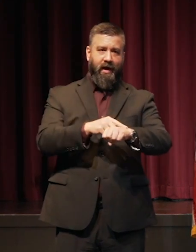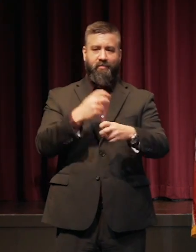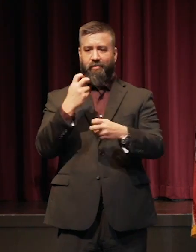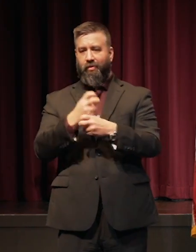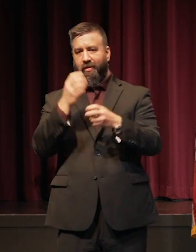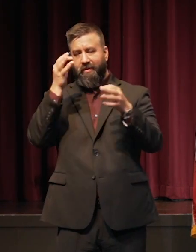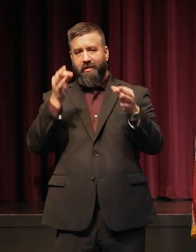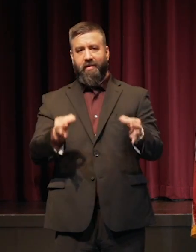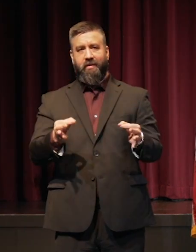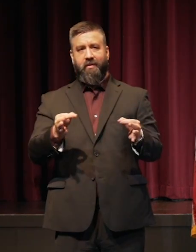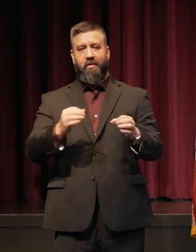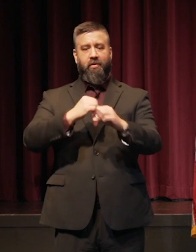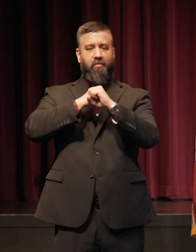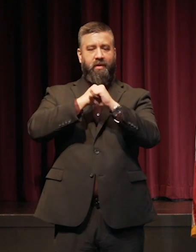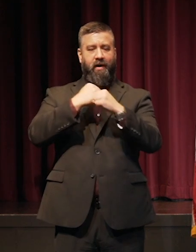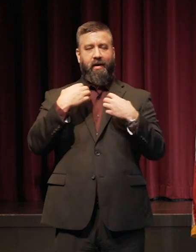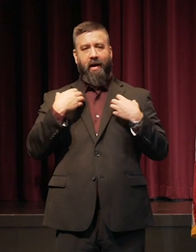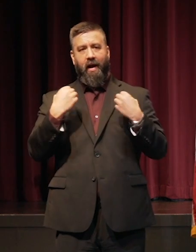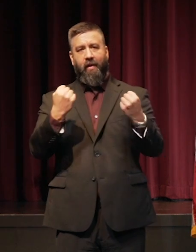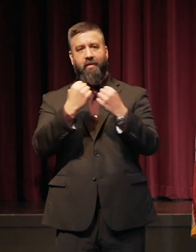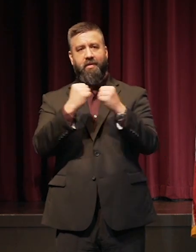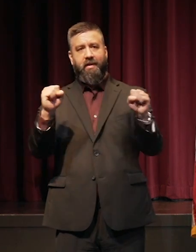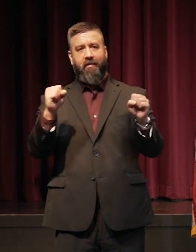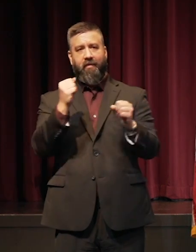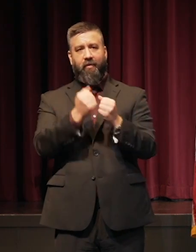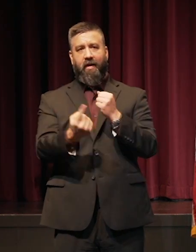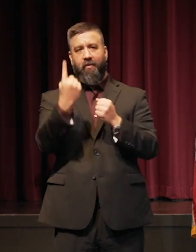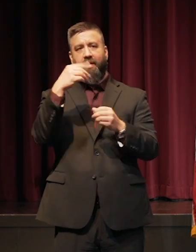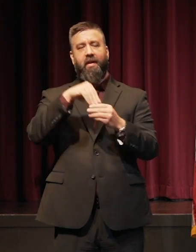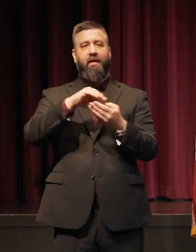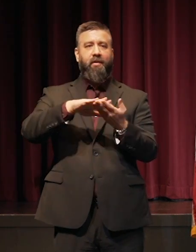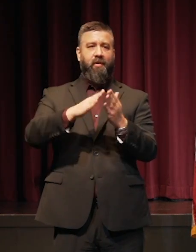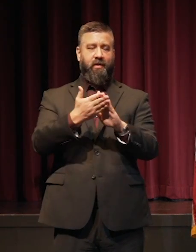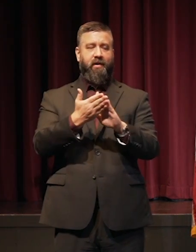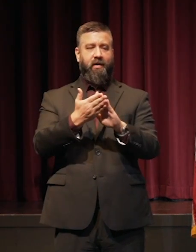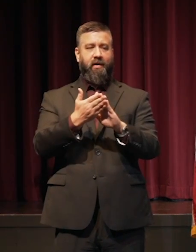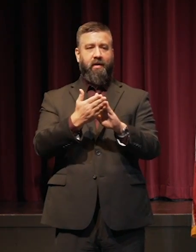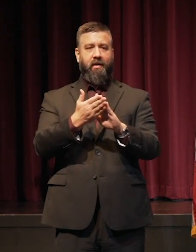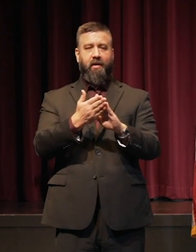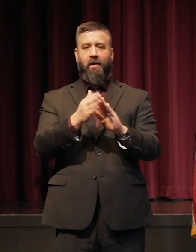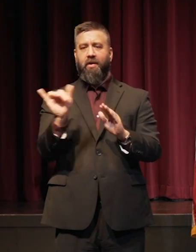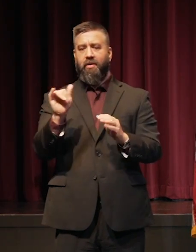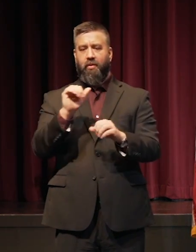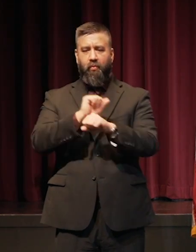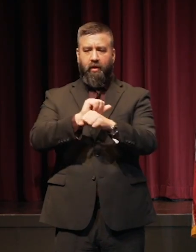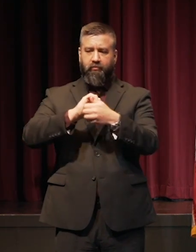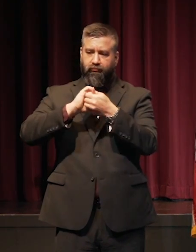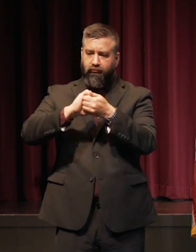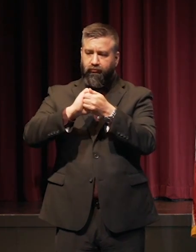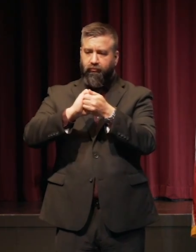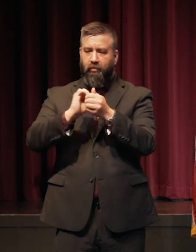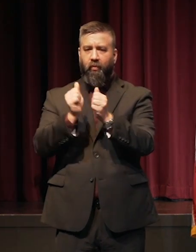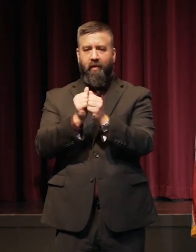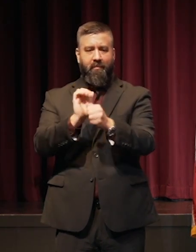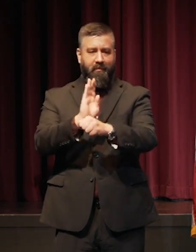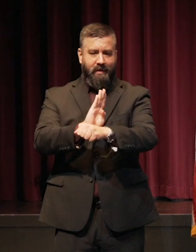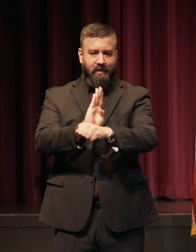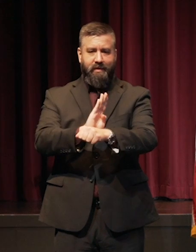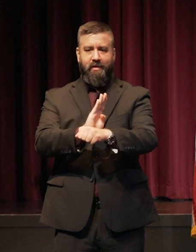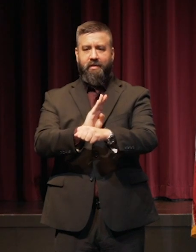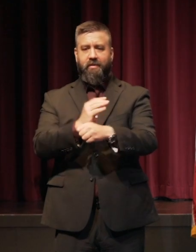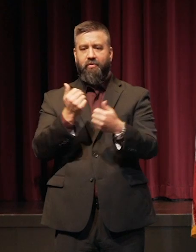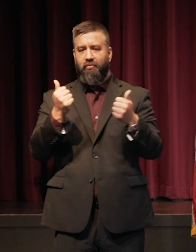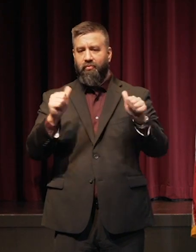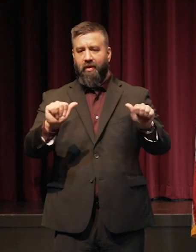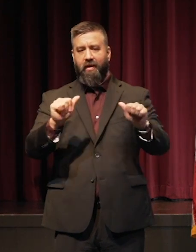decisions, protecting the health and safety of everyone in our community, and working closely with impacted businesses to